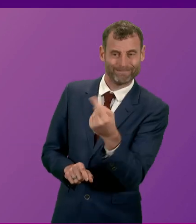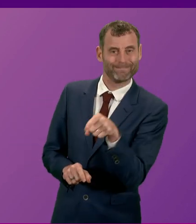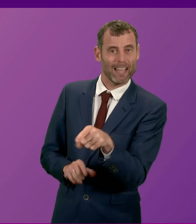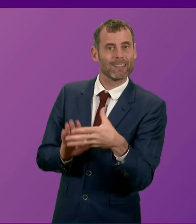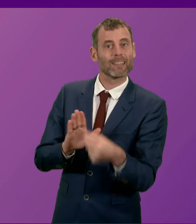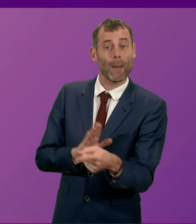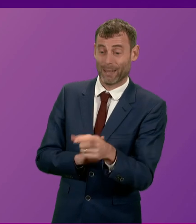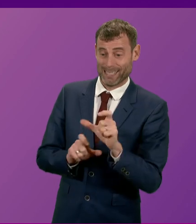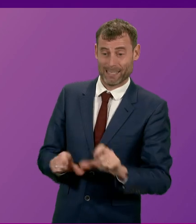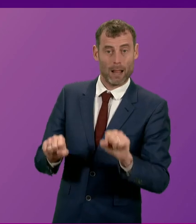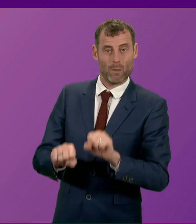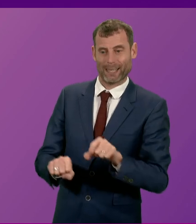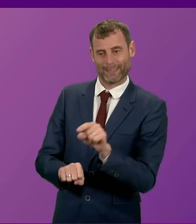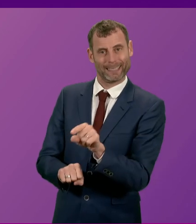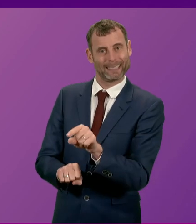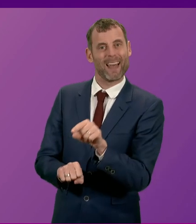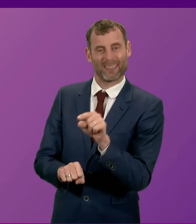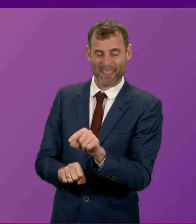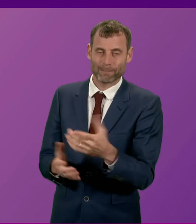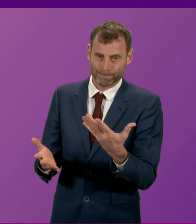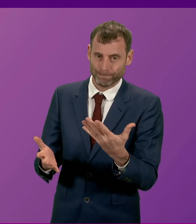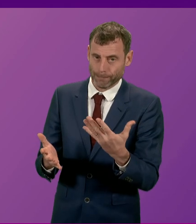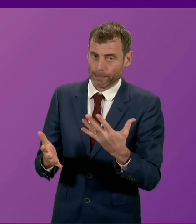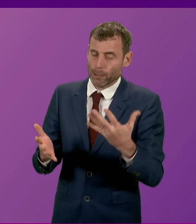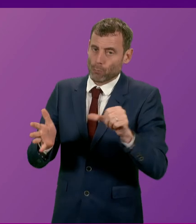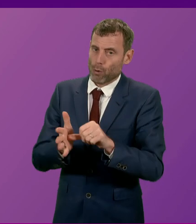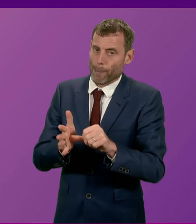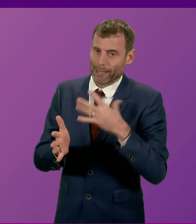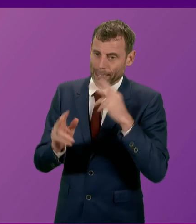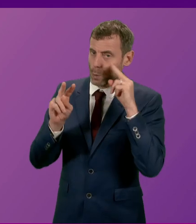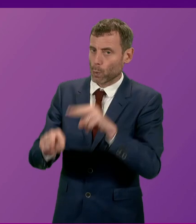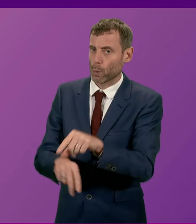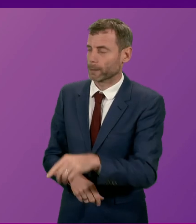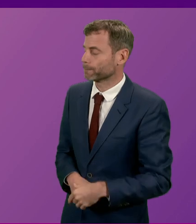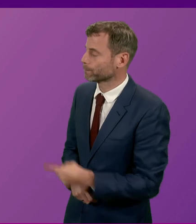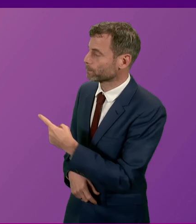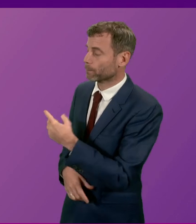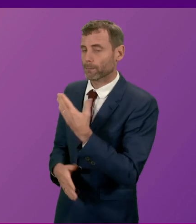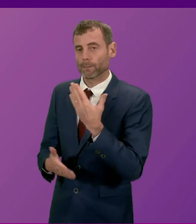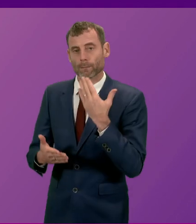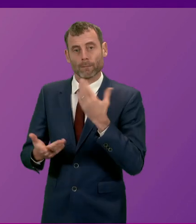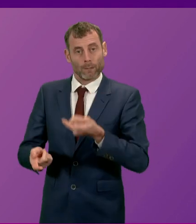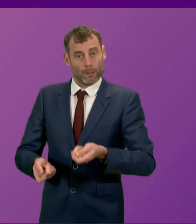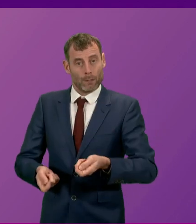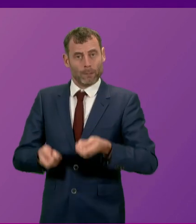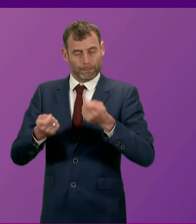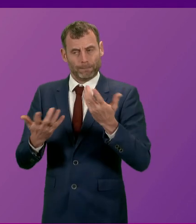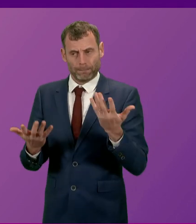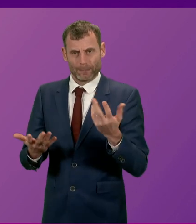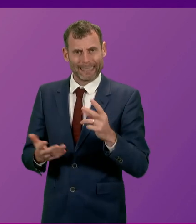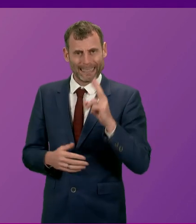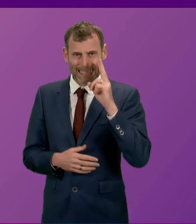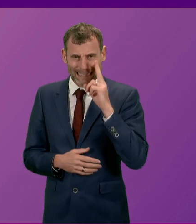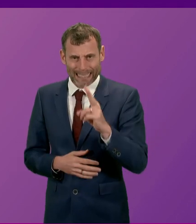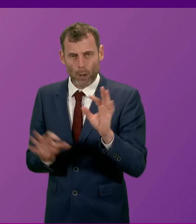afternoon. Carol Mockin. Thank you, Presiding Officer. Given the story we've heard today, and given we've had no